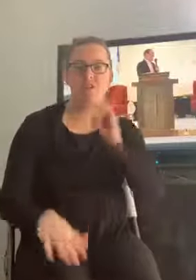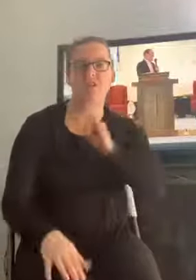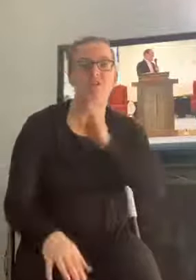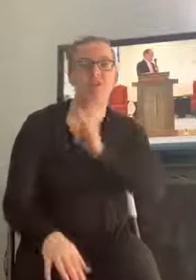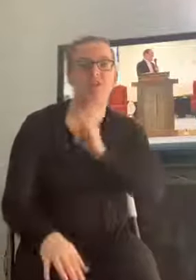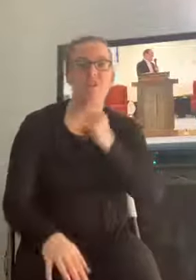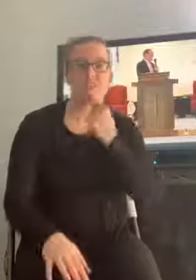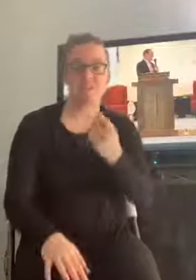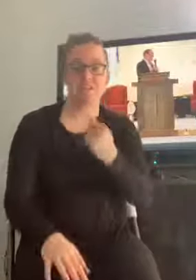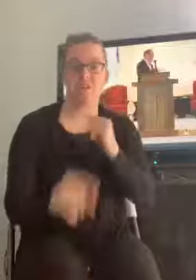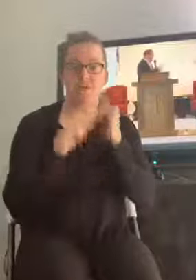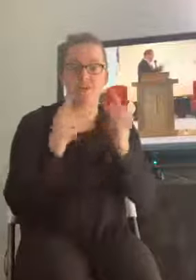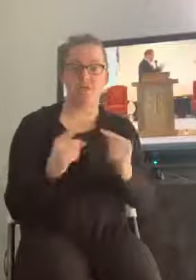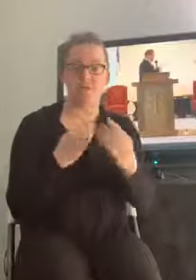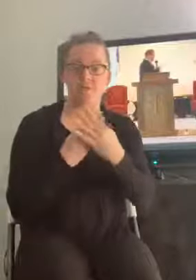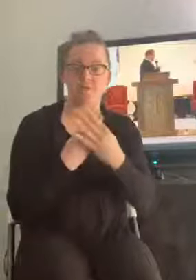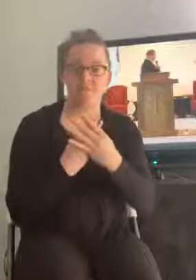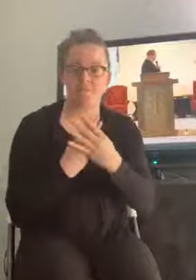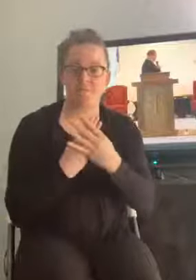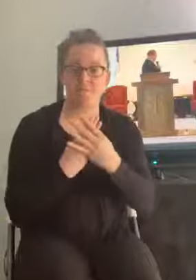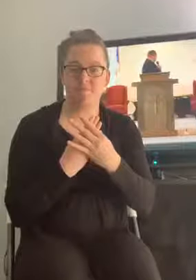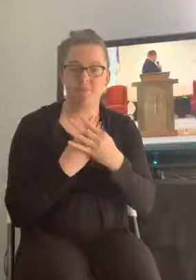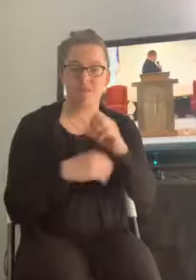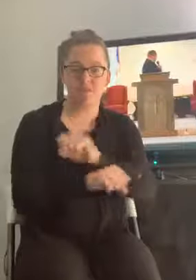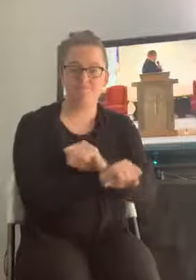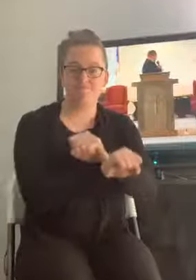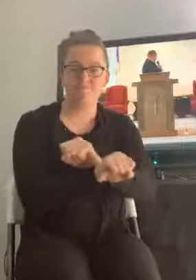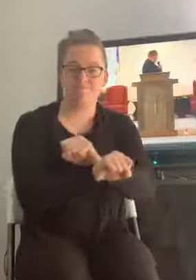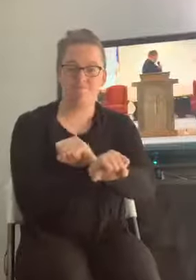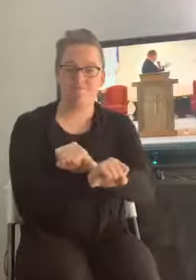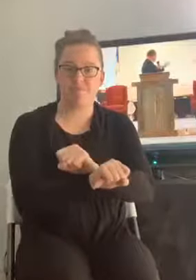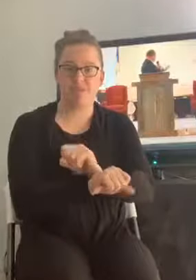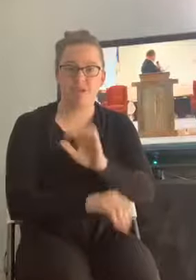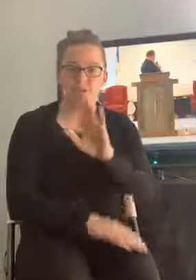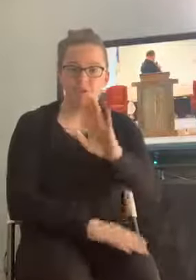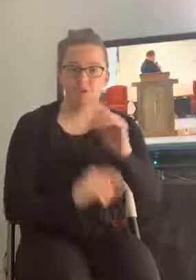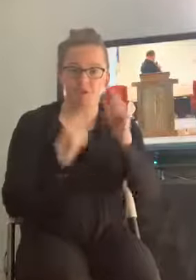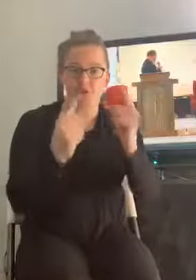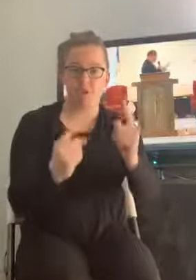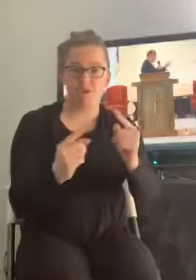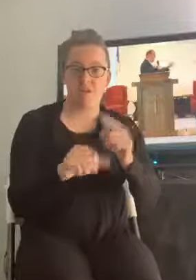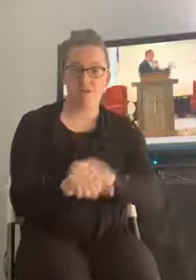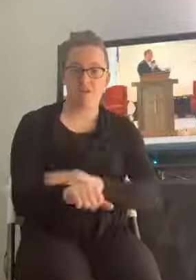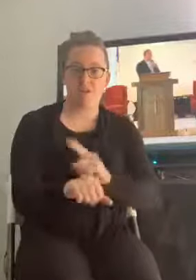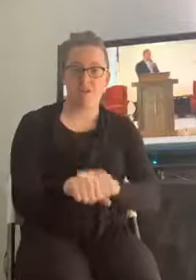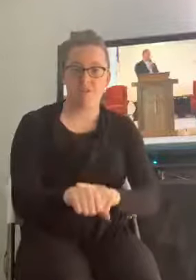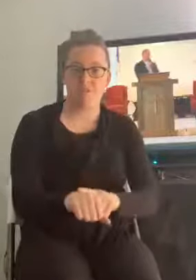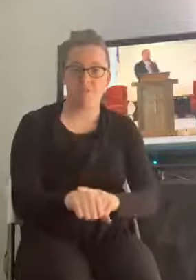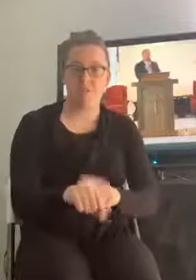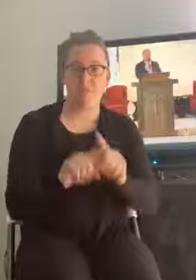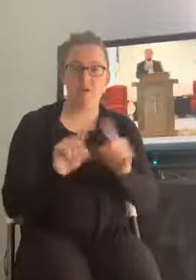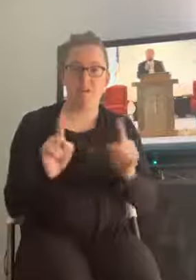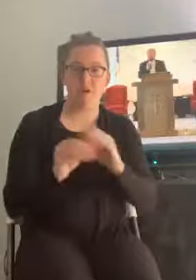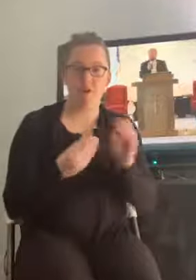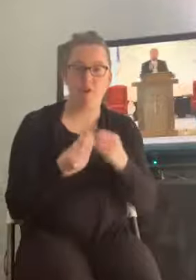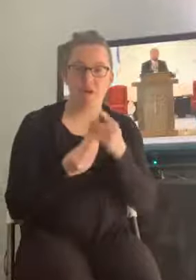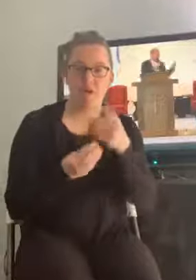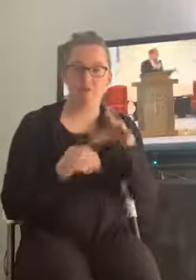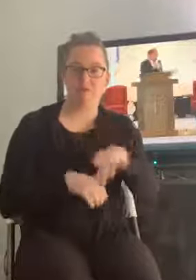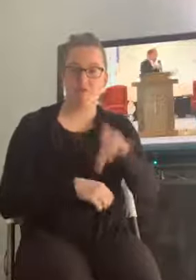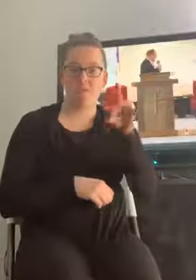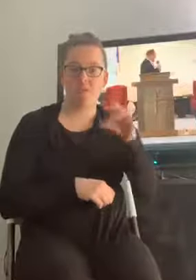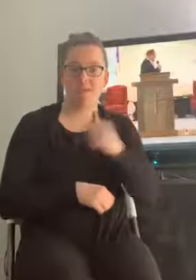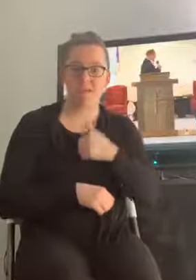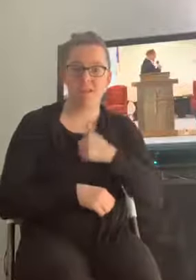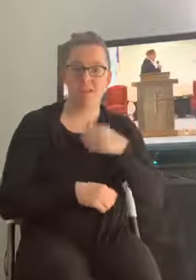into captivity, and you're going to be down there a while. But when you get down there, and you find yourselves in Babylon, I want